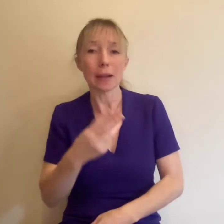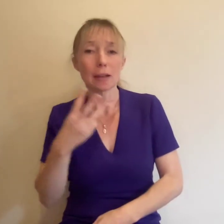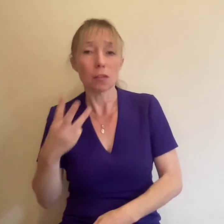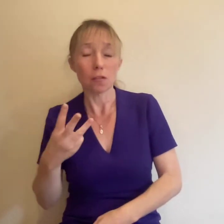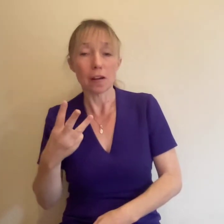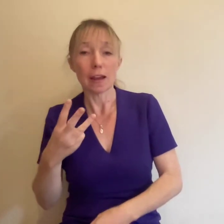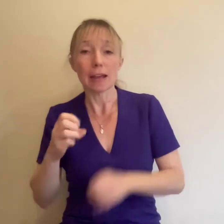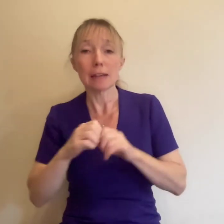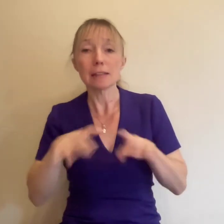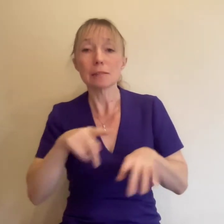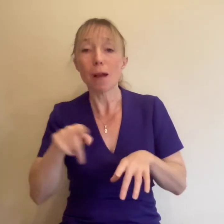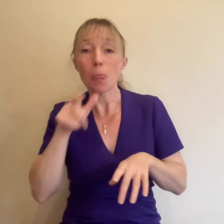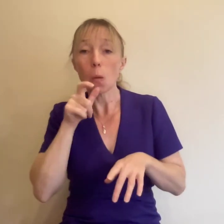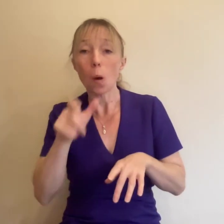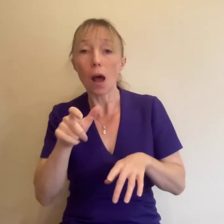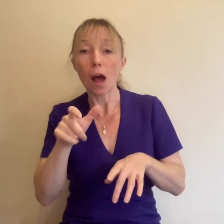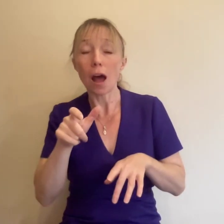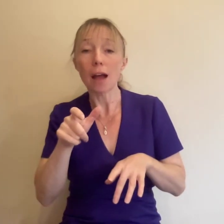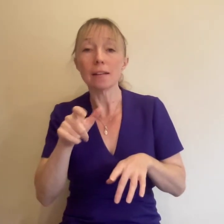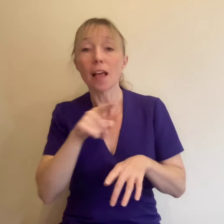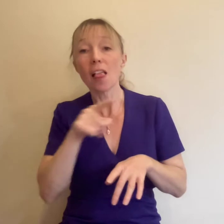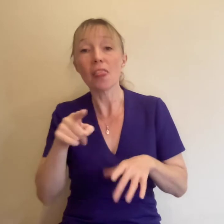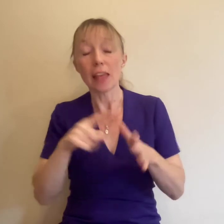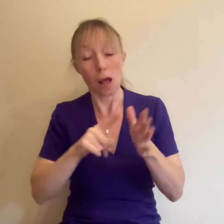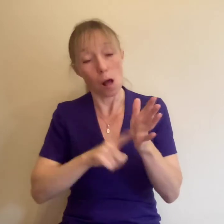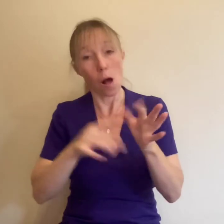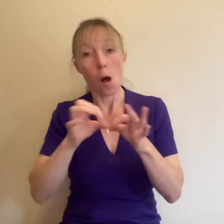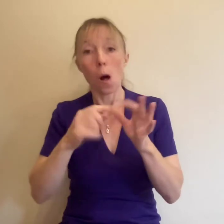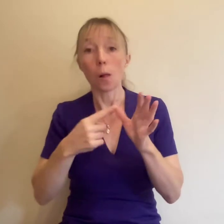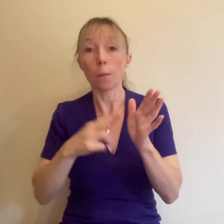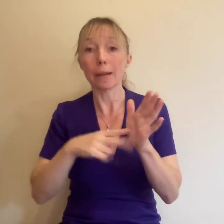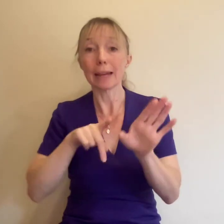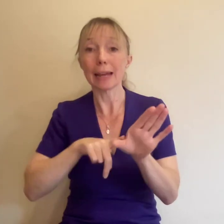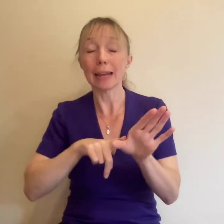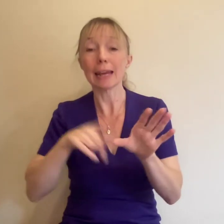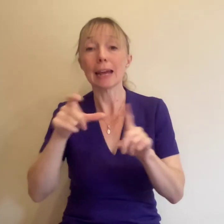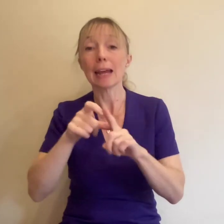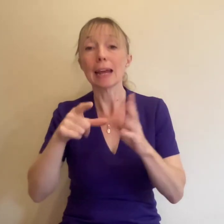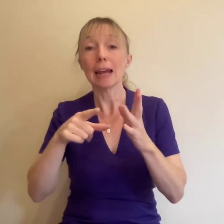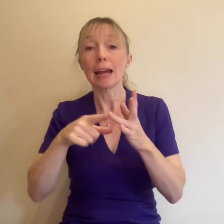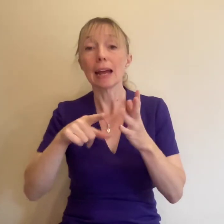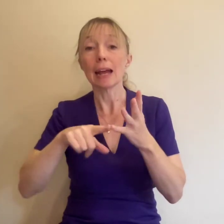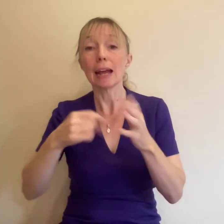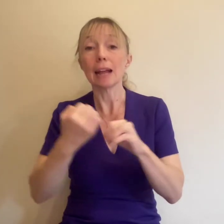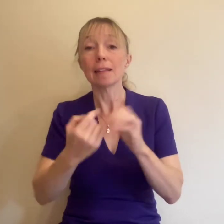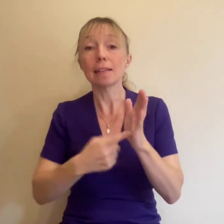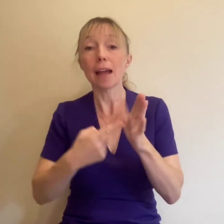The Albany, Douglas Way, London, SE8